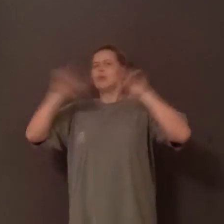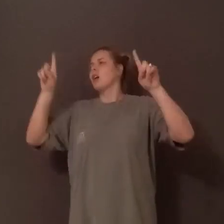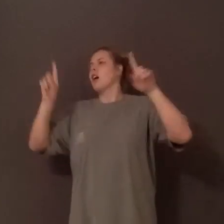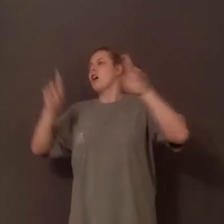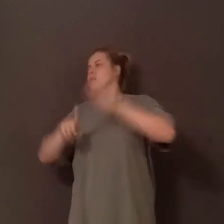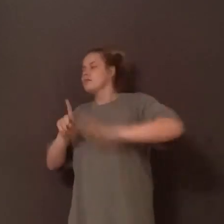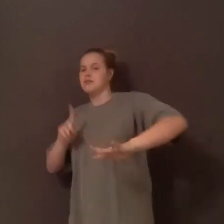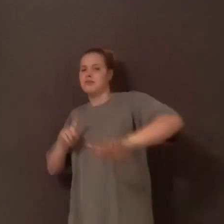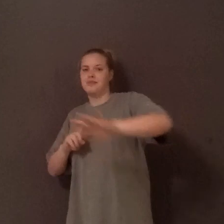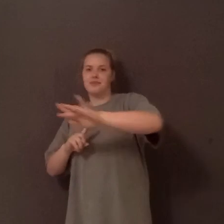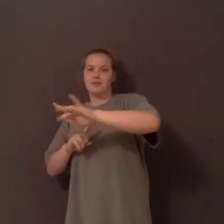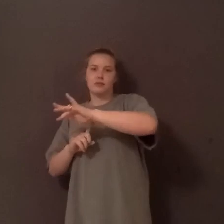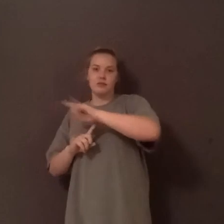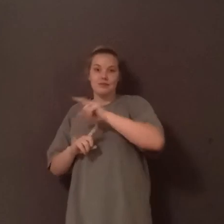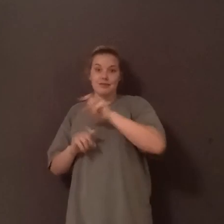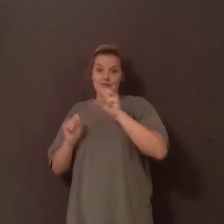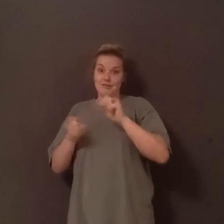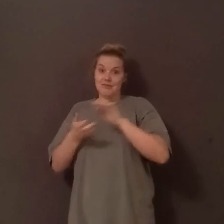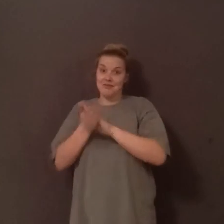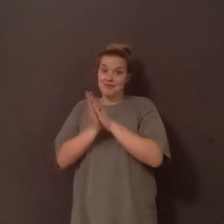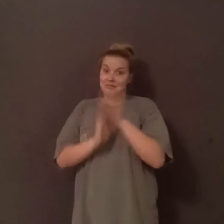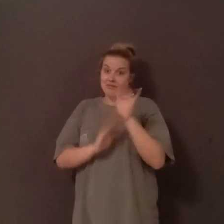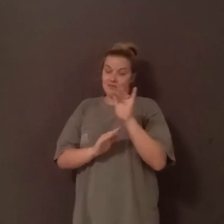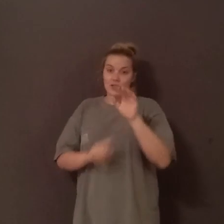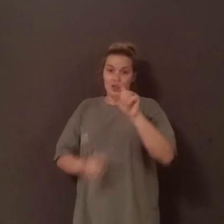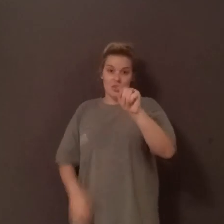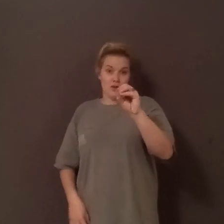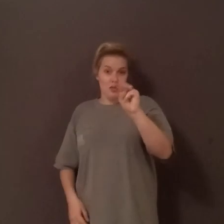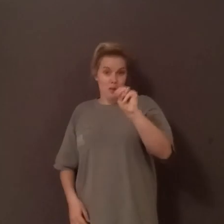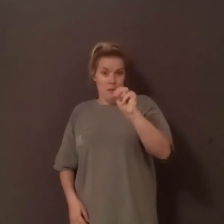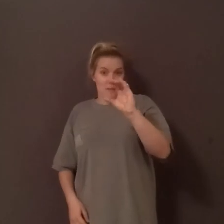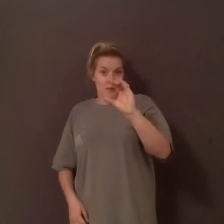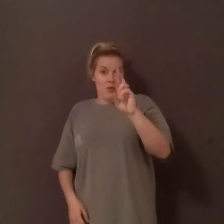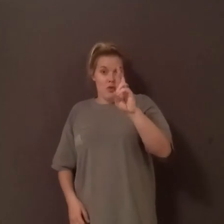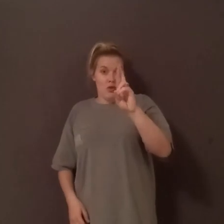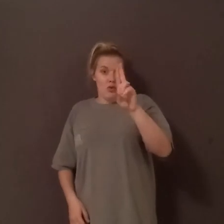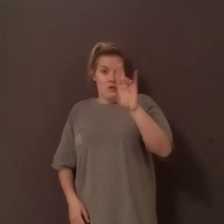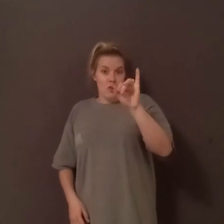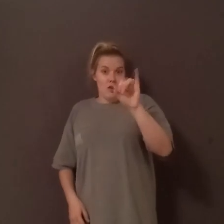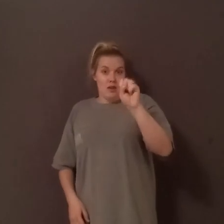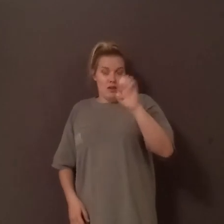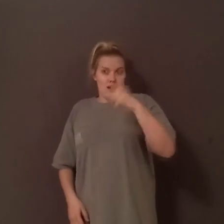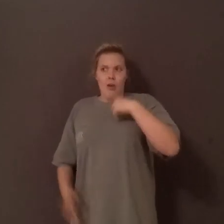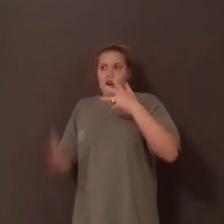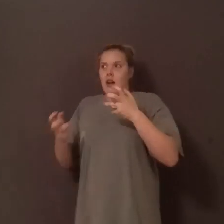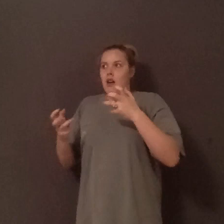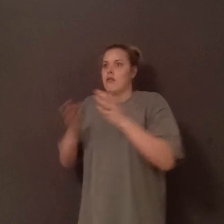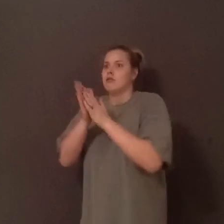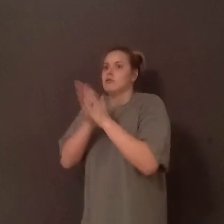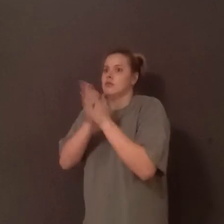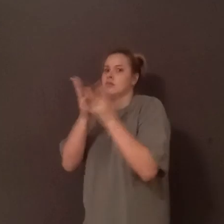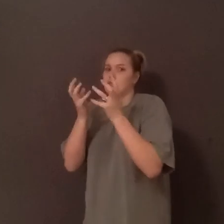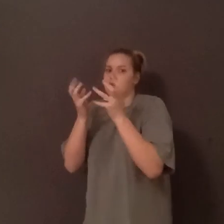someone like the new Tom Cruise, you're like, oh, wow, that's what I want. They just tell you,